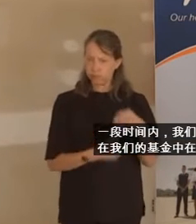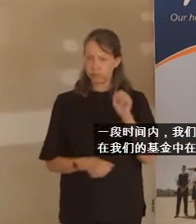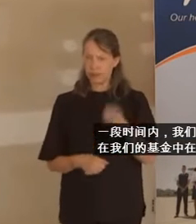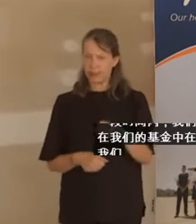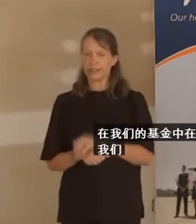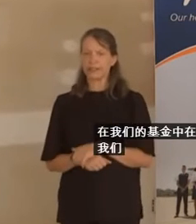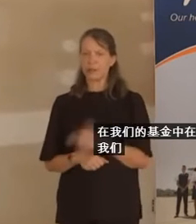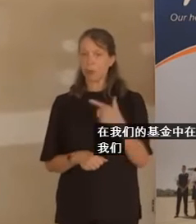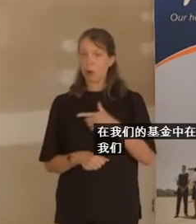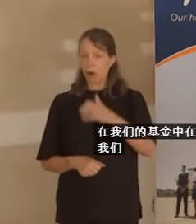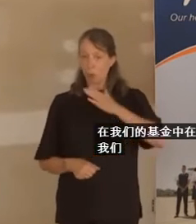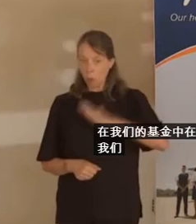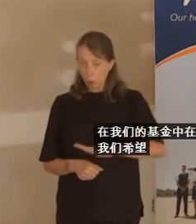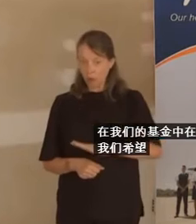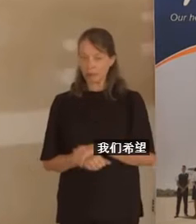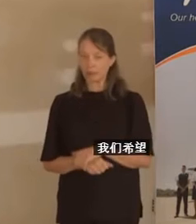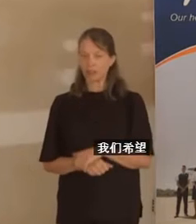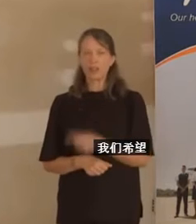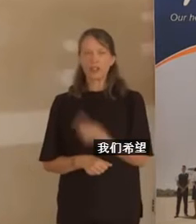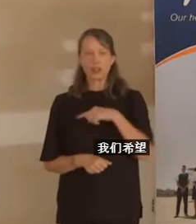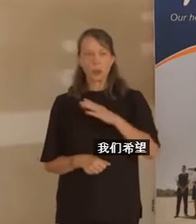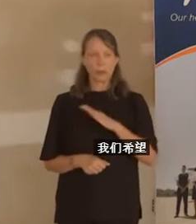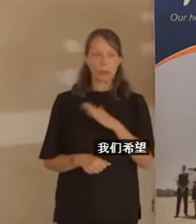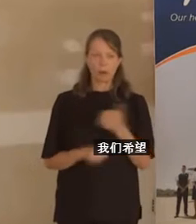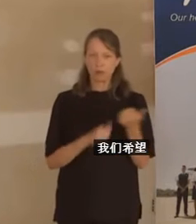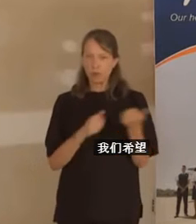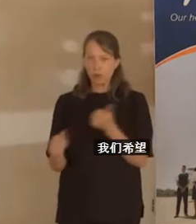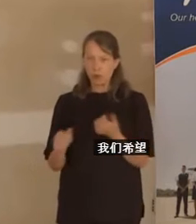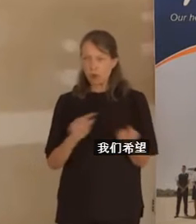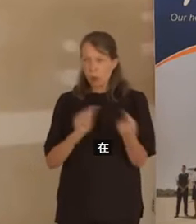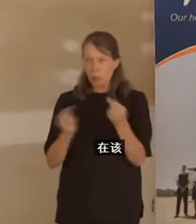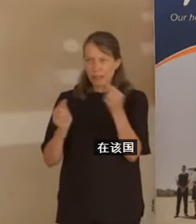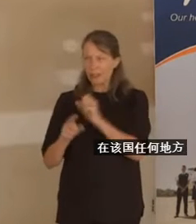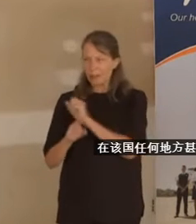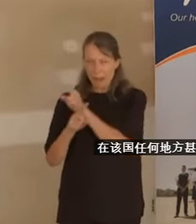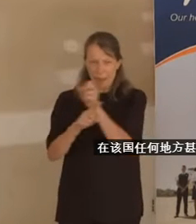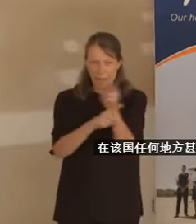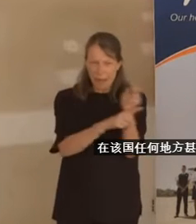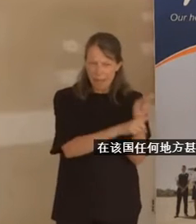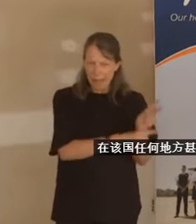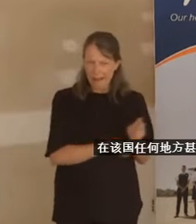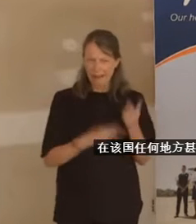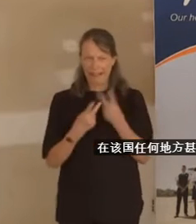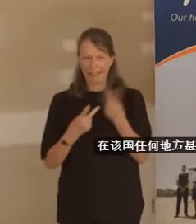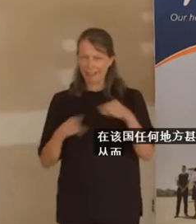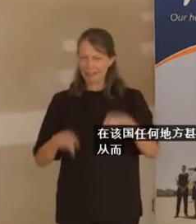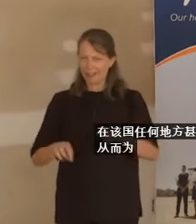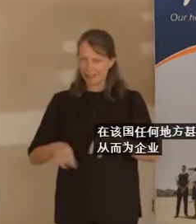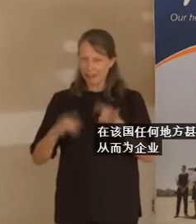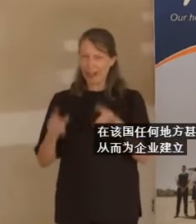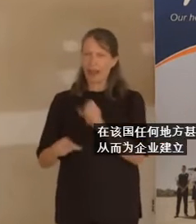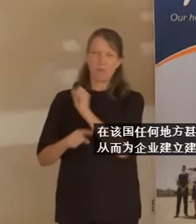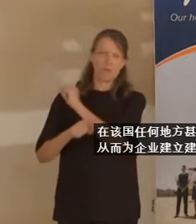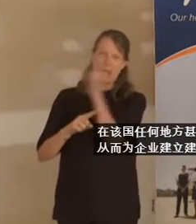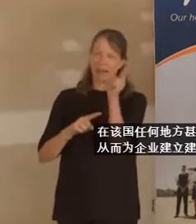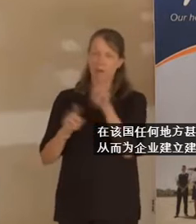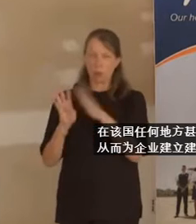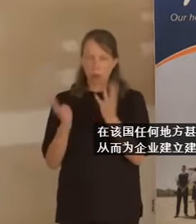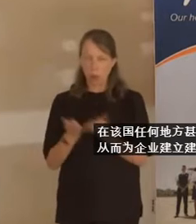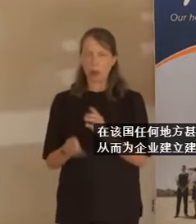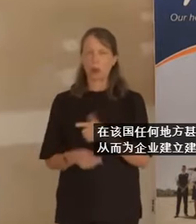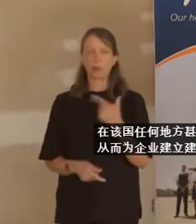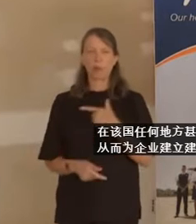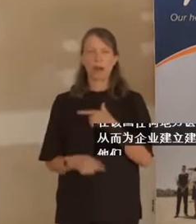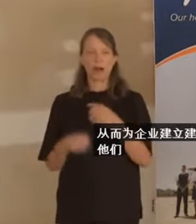internationally, in our fund. We want to have the most competitive business conditions anywhere in the country, if not the world, to provide that confidence